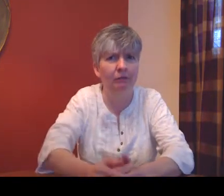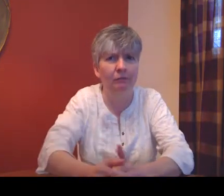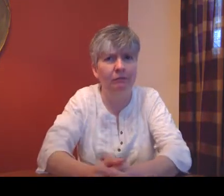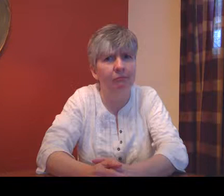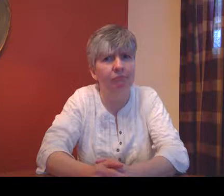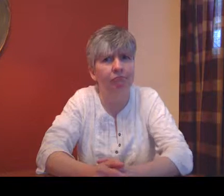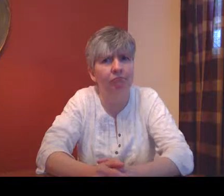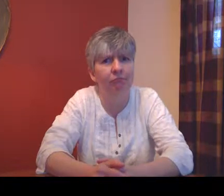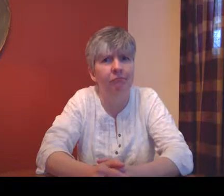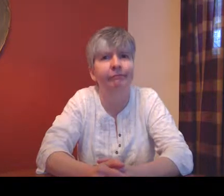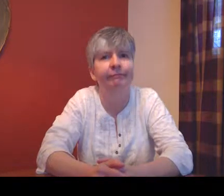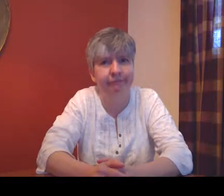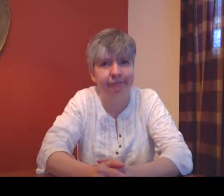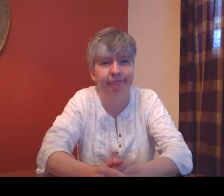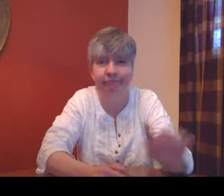mother.